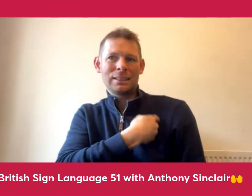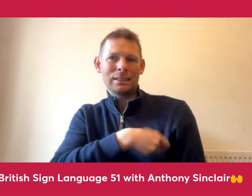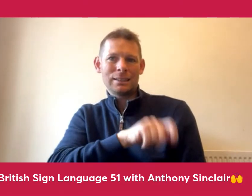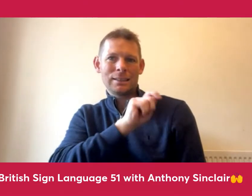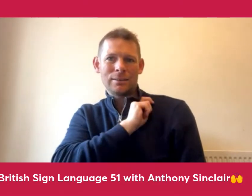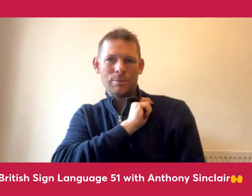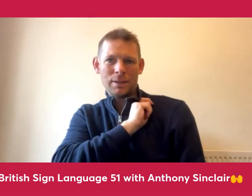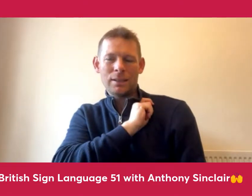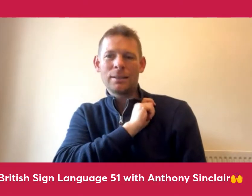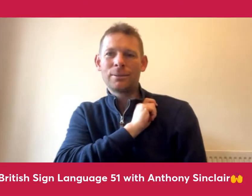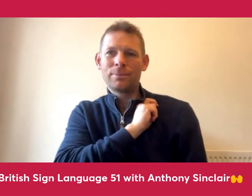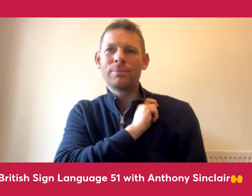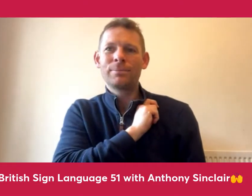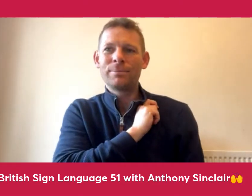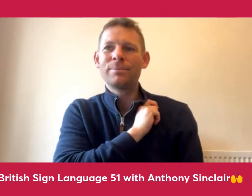comes from.